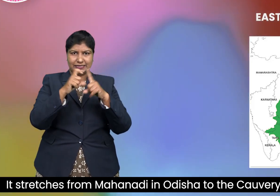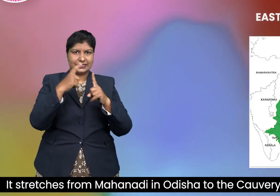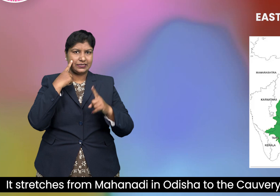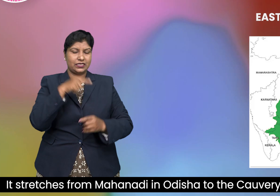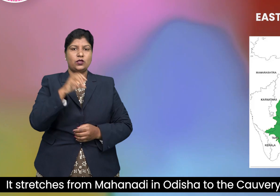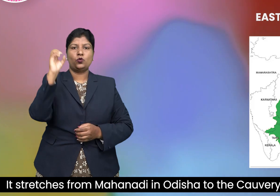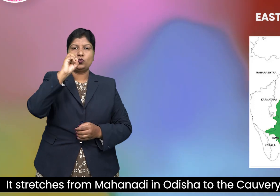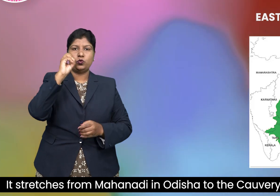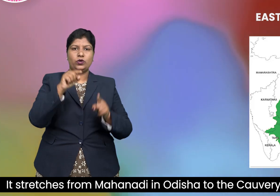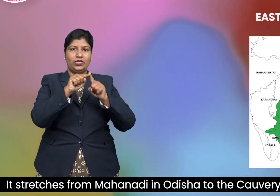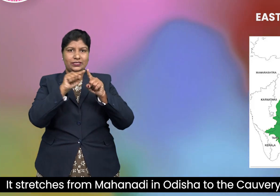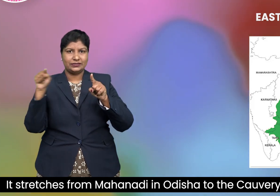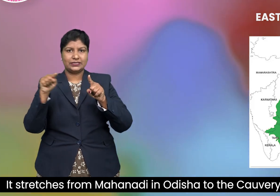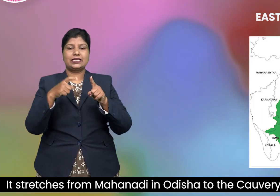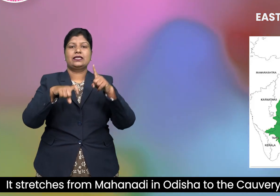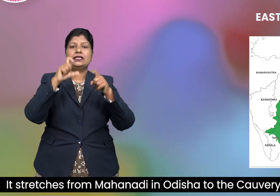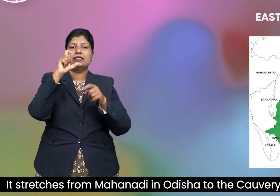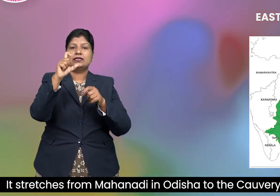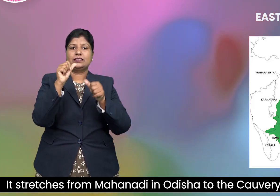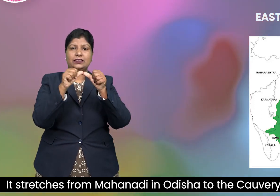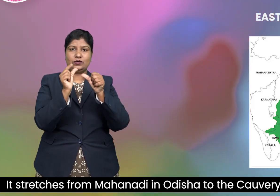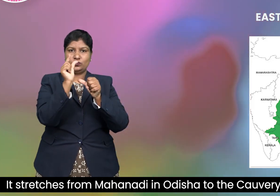Kaveri Delta in Tamil Nadu